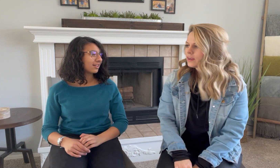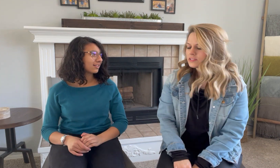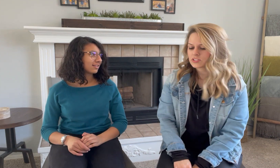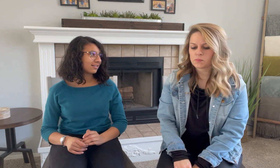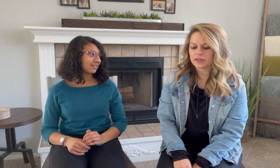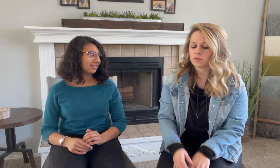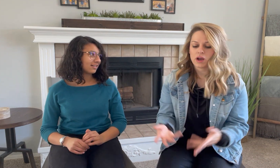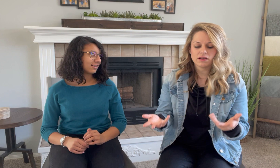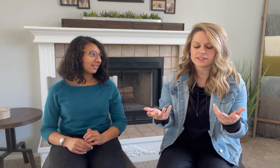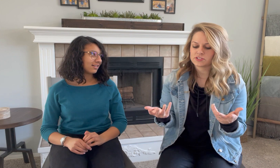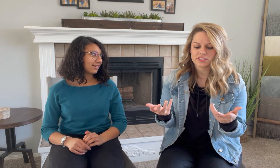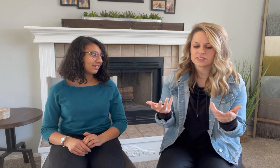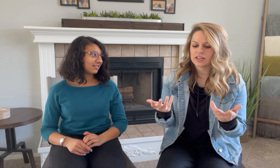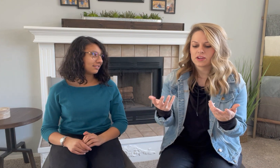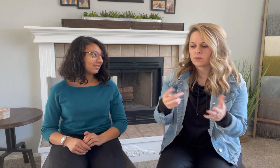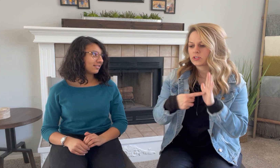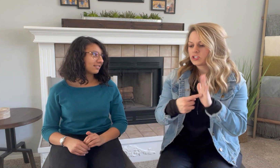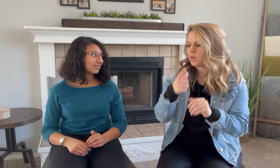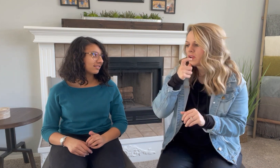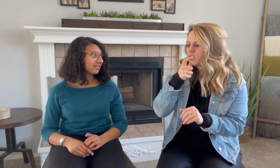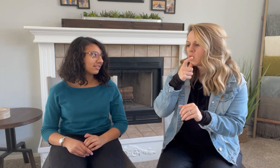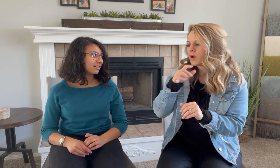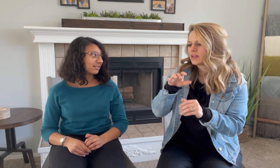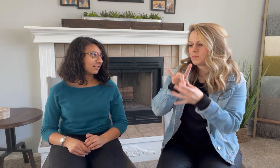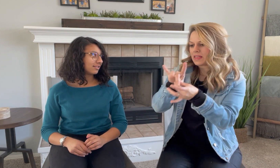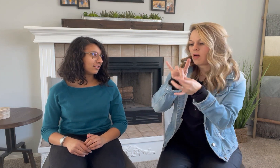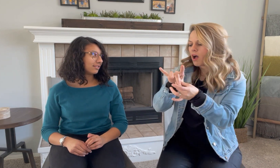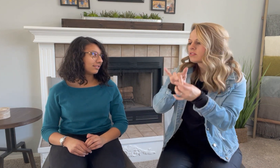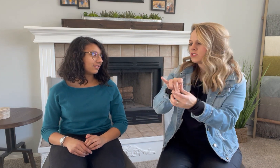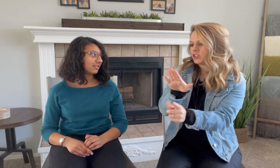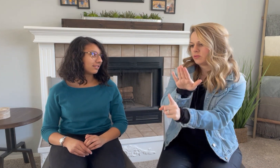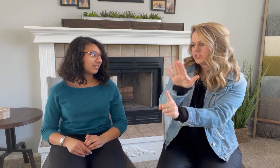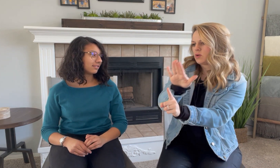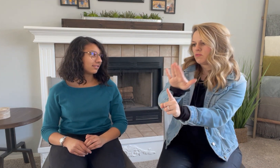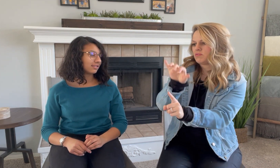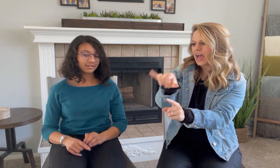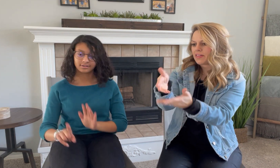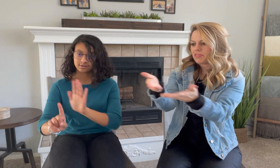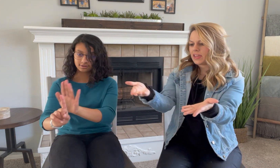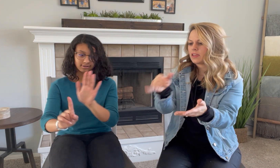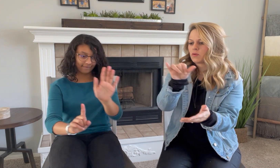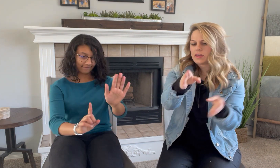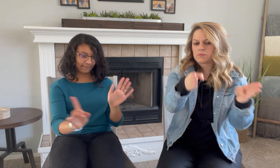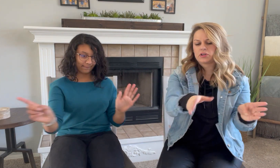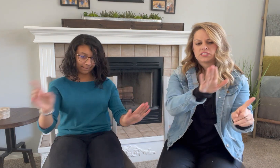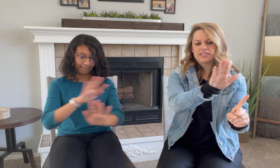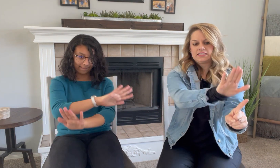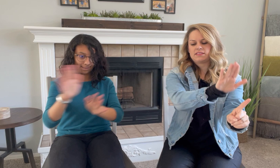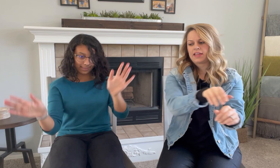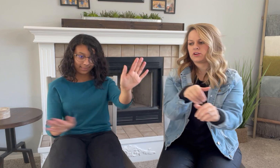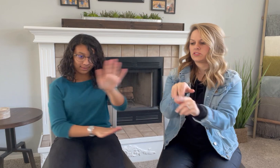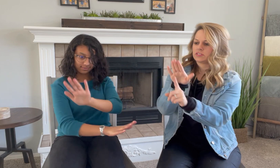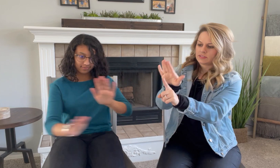there so many? Well, it's just, we're showing who it belongs to. So that thing or that person, it's theirs.